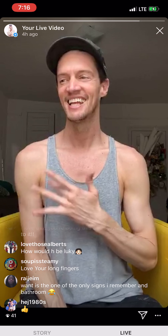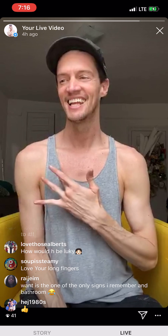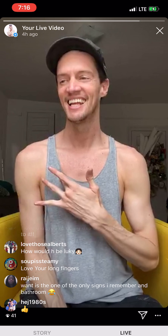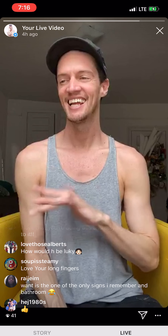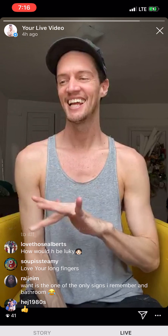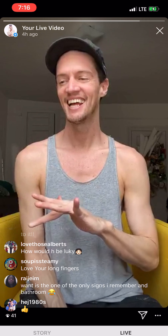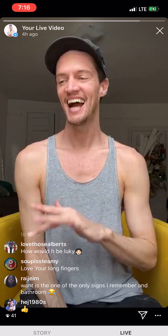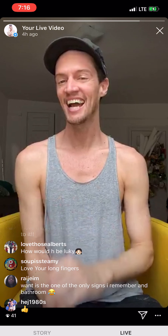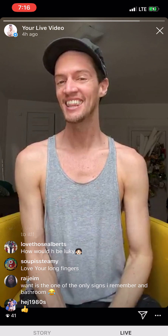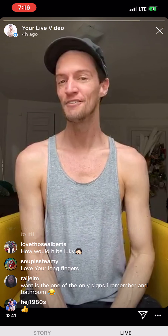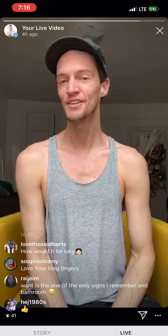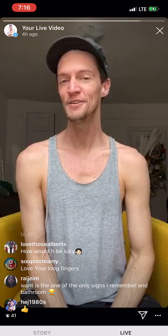I love you.